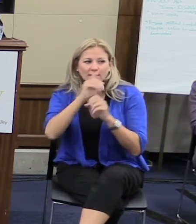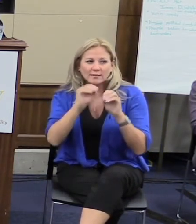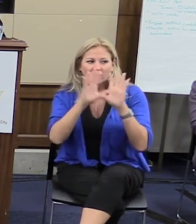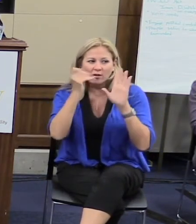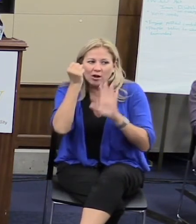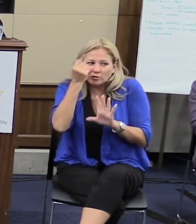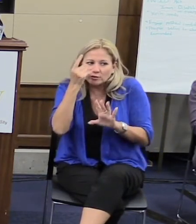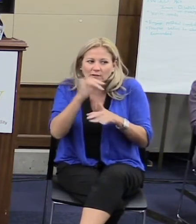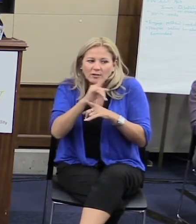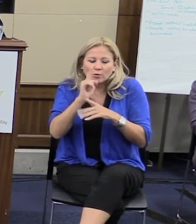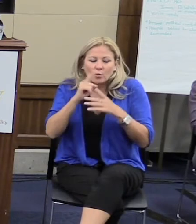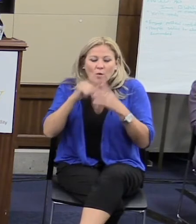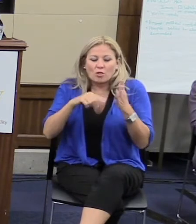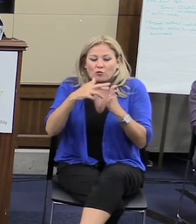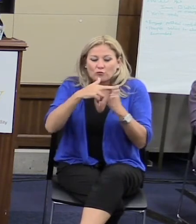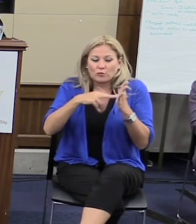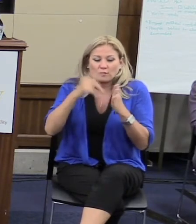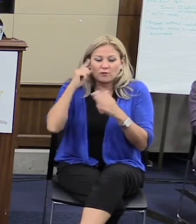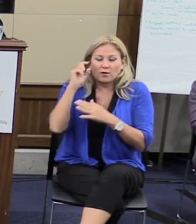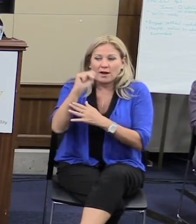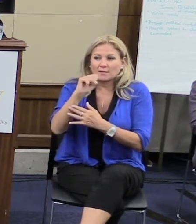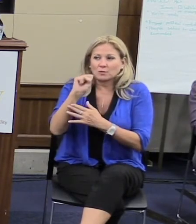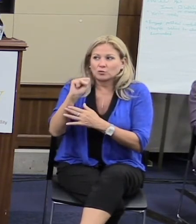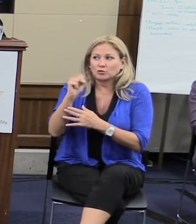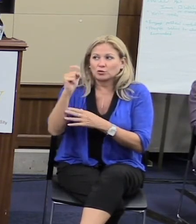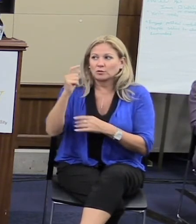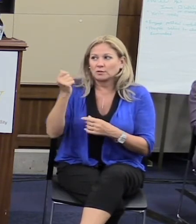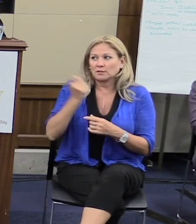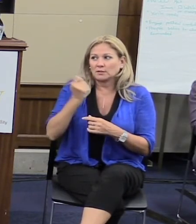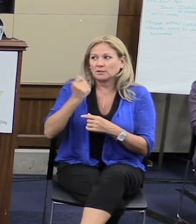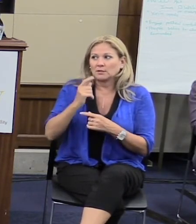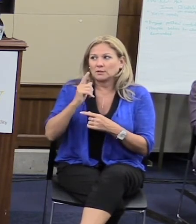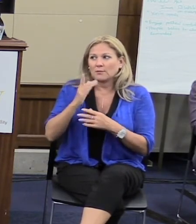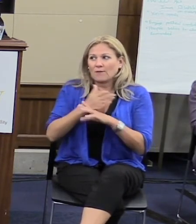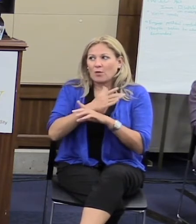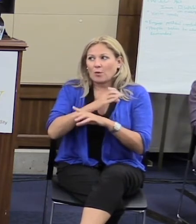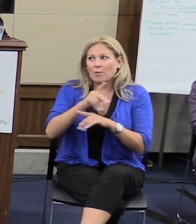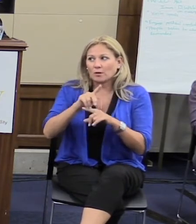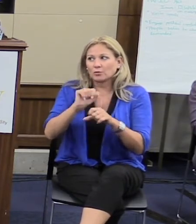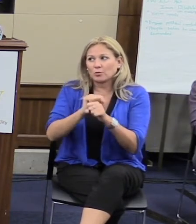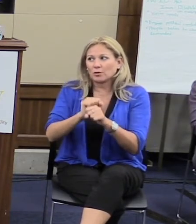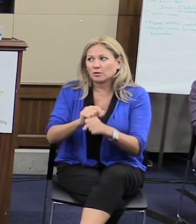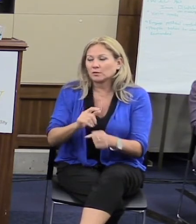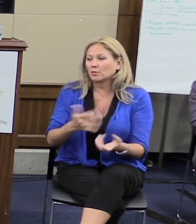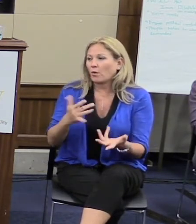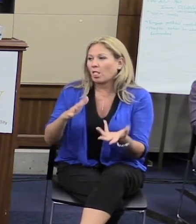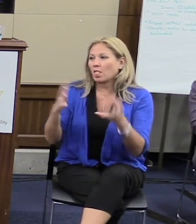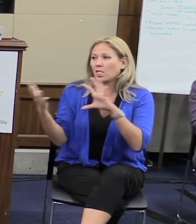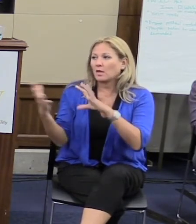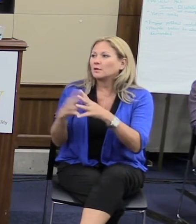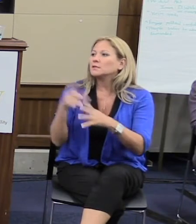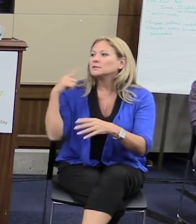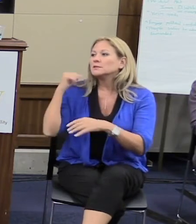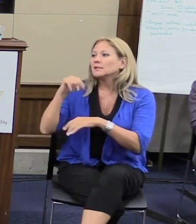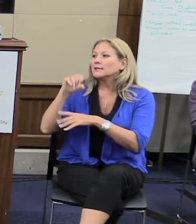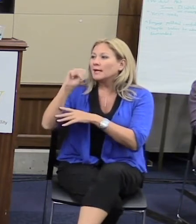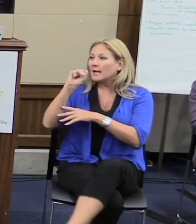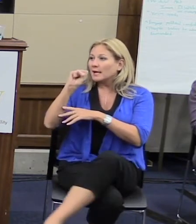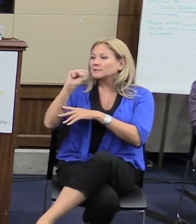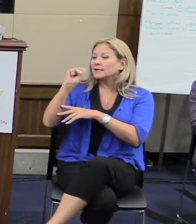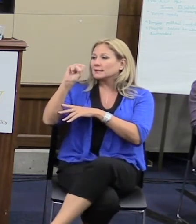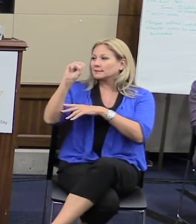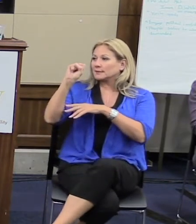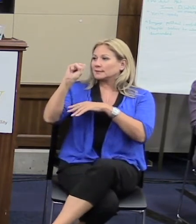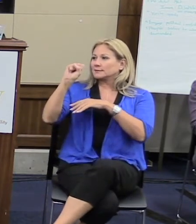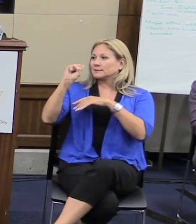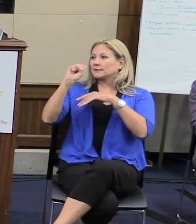rules are for Social Security before they go back to work, using the ticket to work. Yeah, the rules of Social Security, both Social